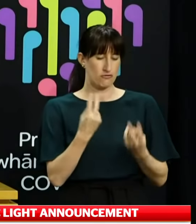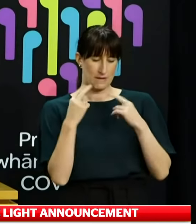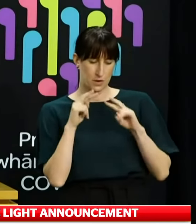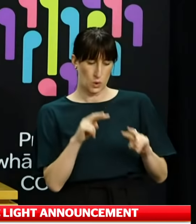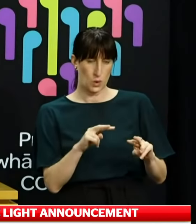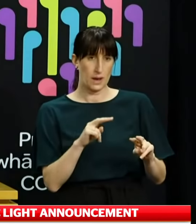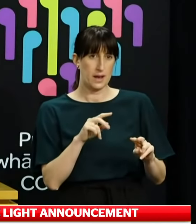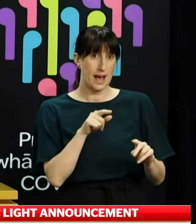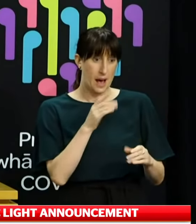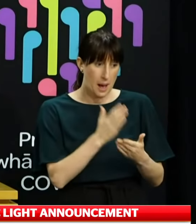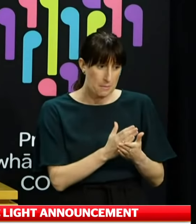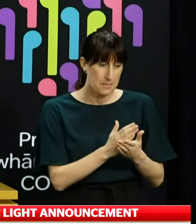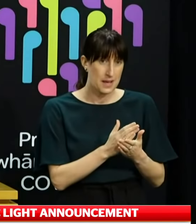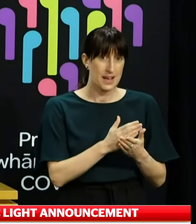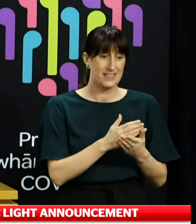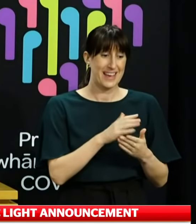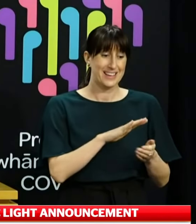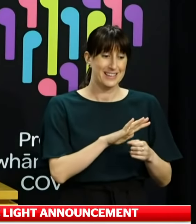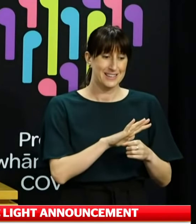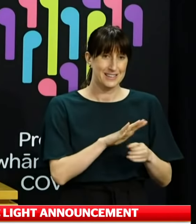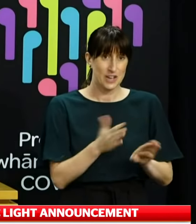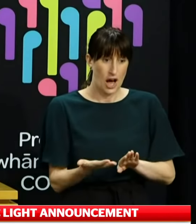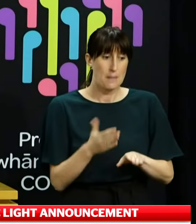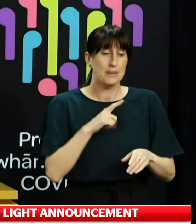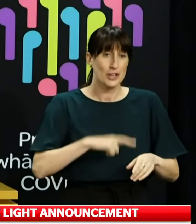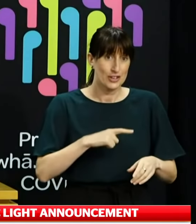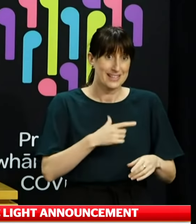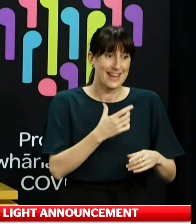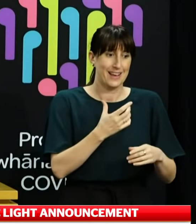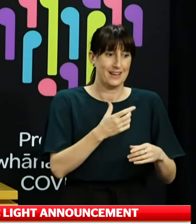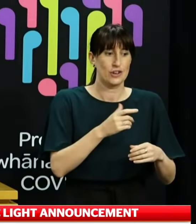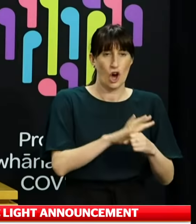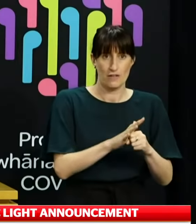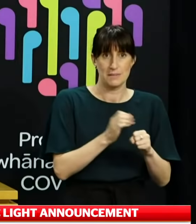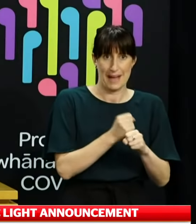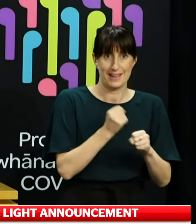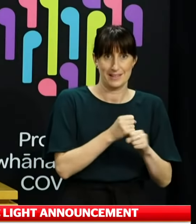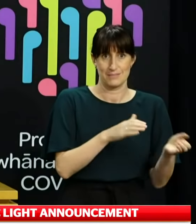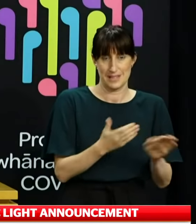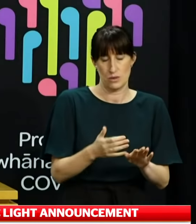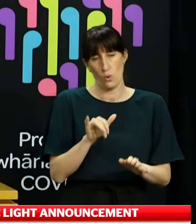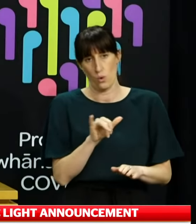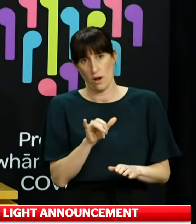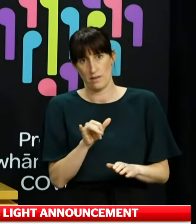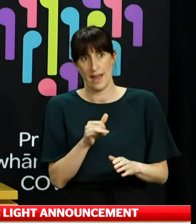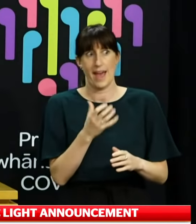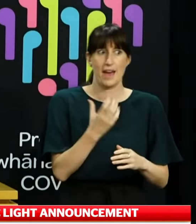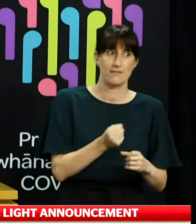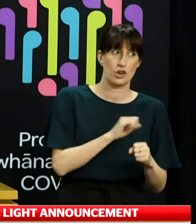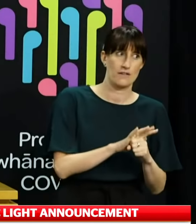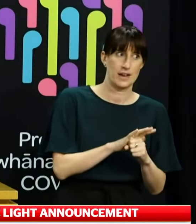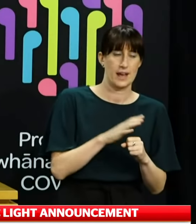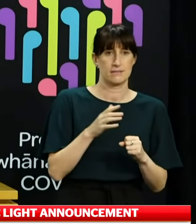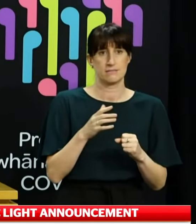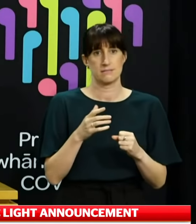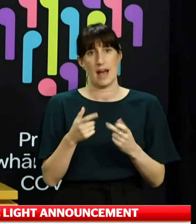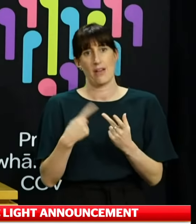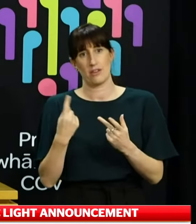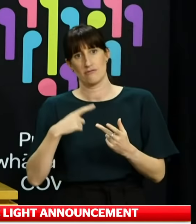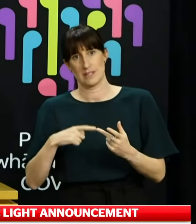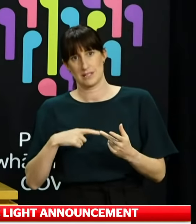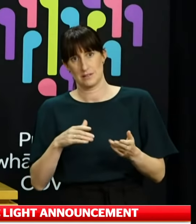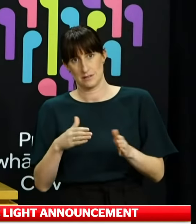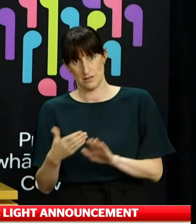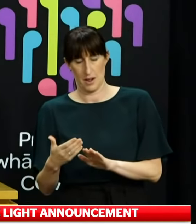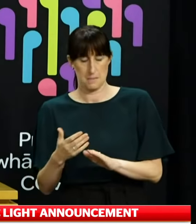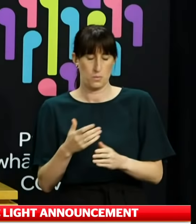what the cause of death was. So, Minister, if people are visiting their elderly relatives in rest care facilities this weekend, should